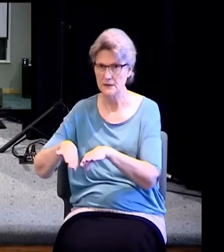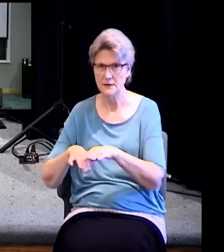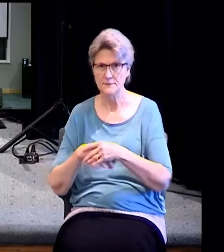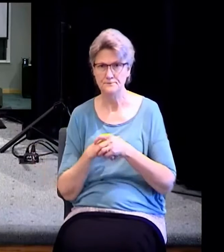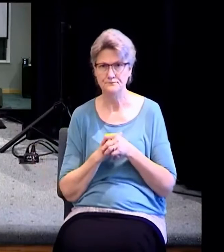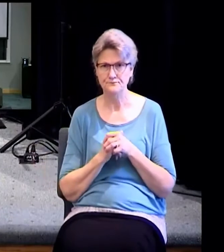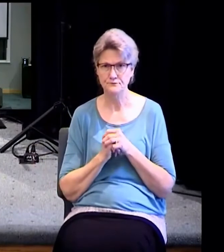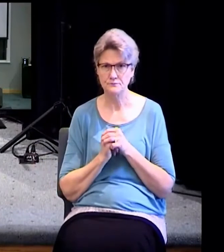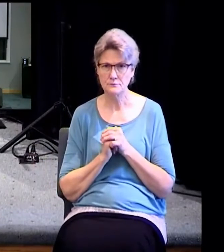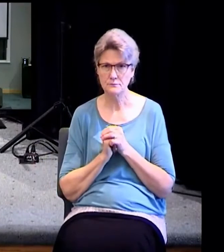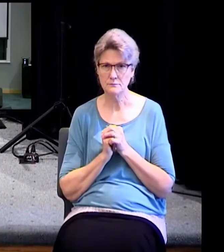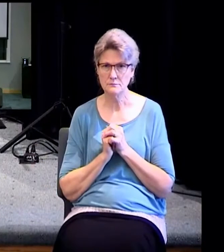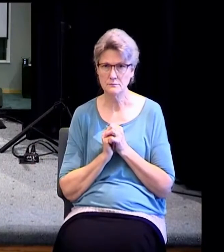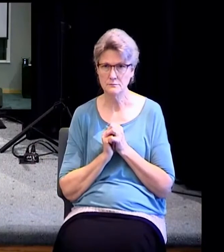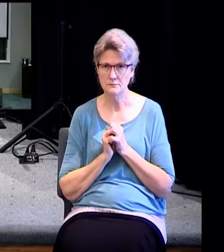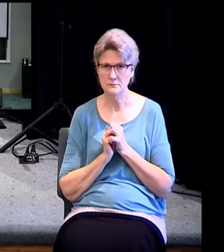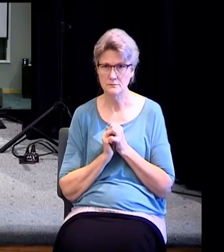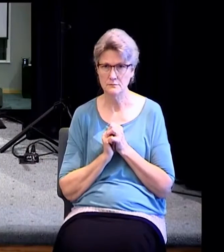before, I'm sorry.